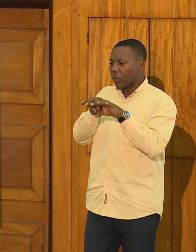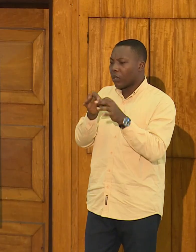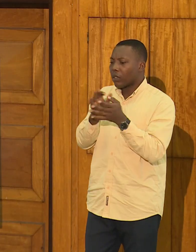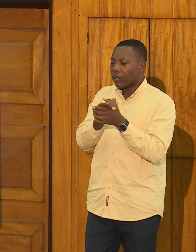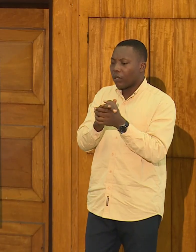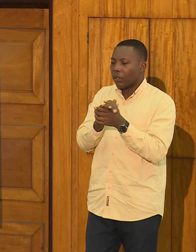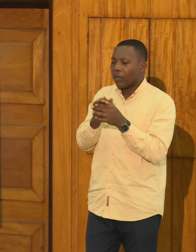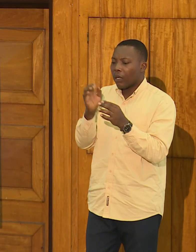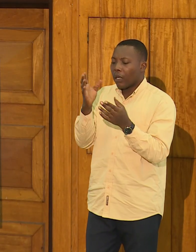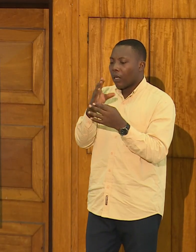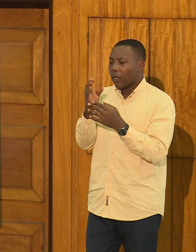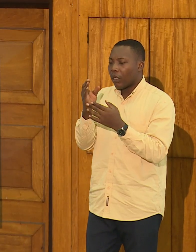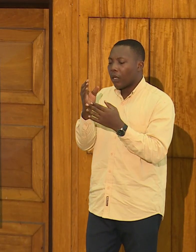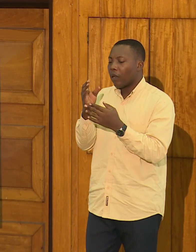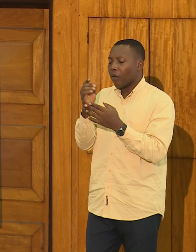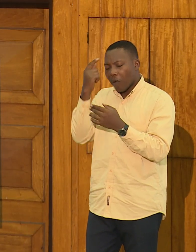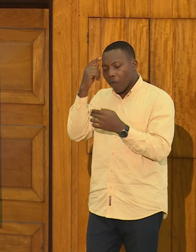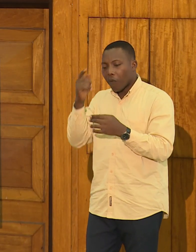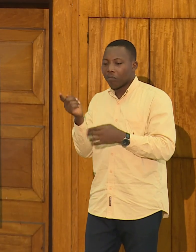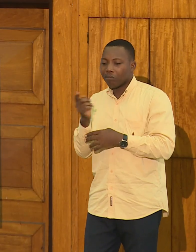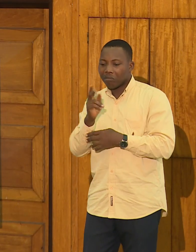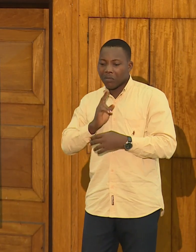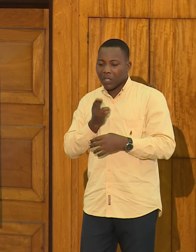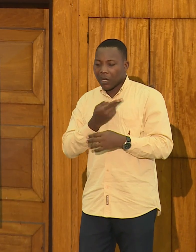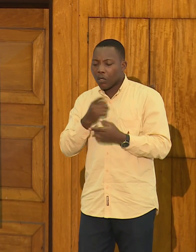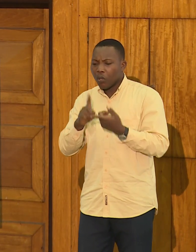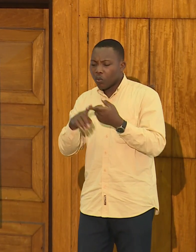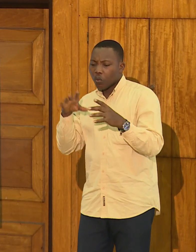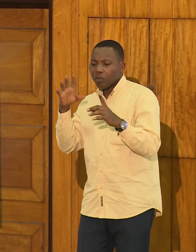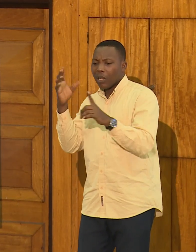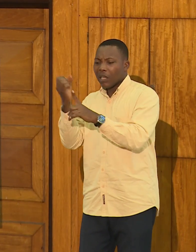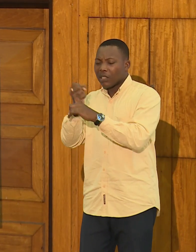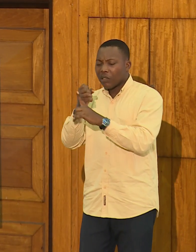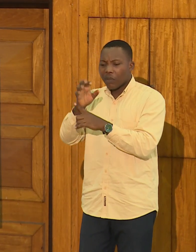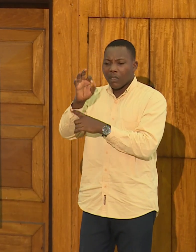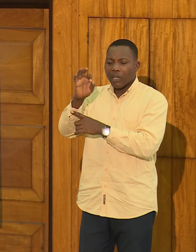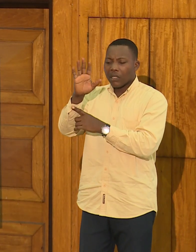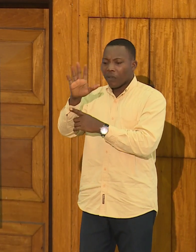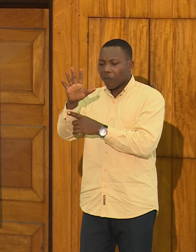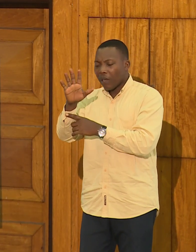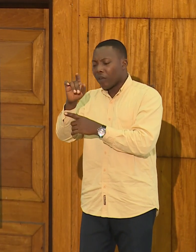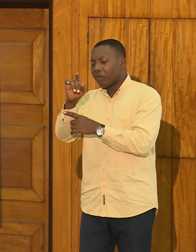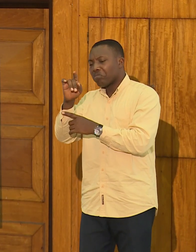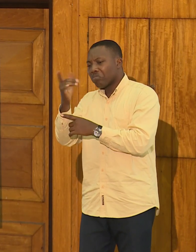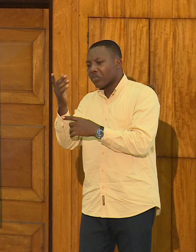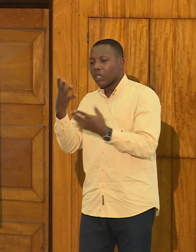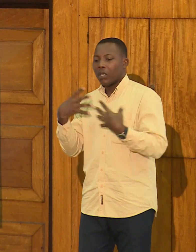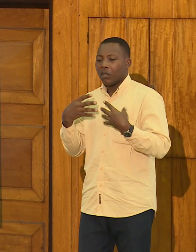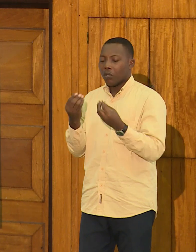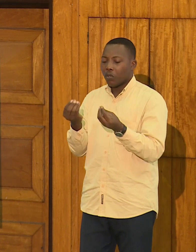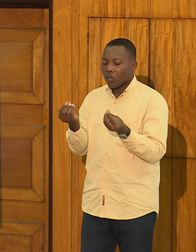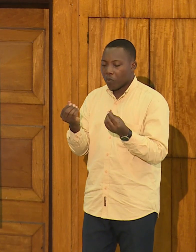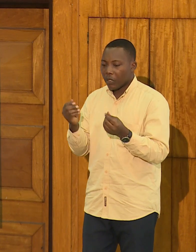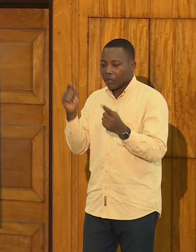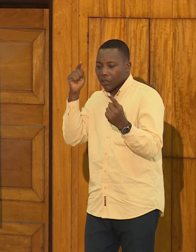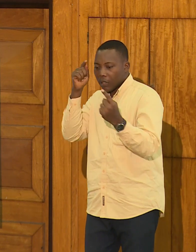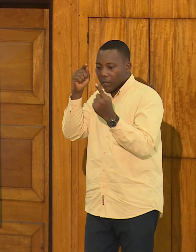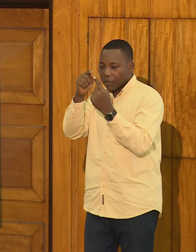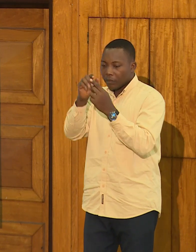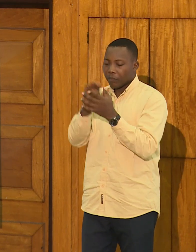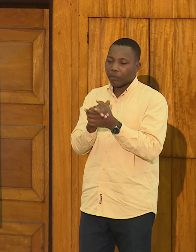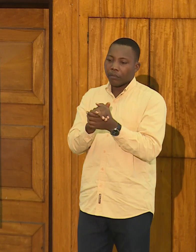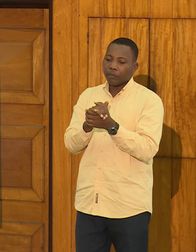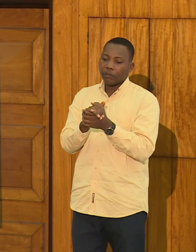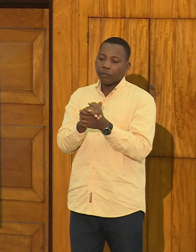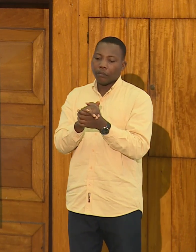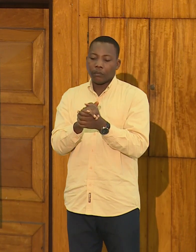and essential for us in achieving 95 treatment targets, and it further aligned with the last World